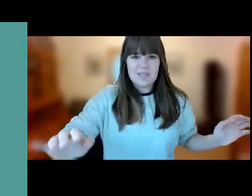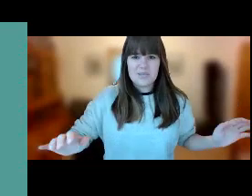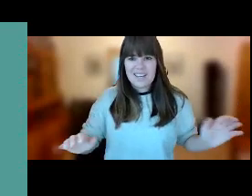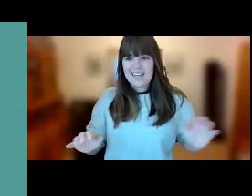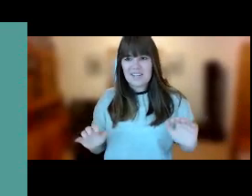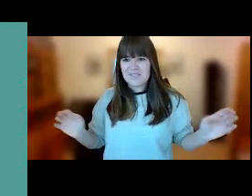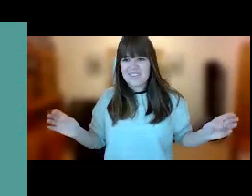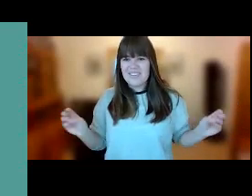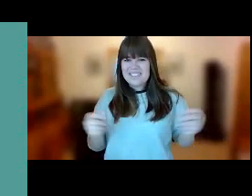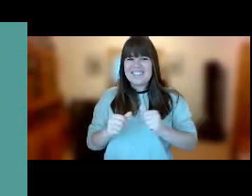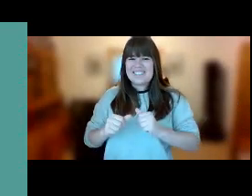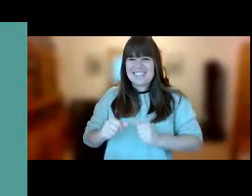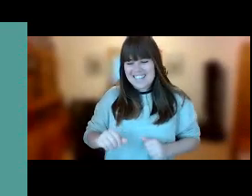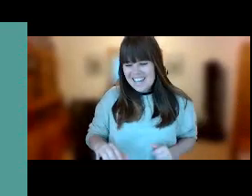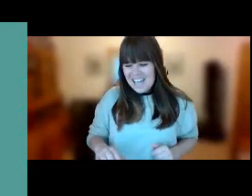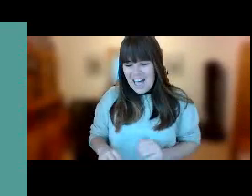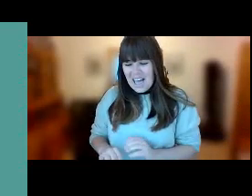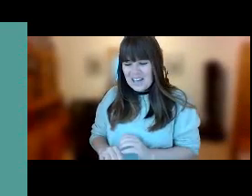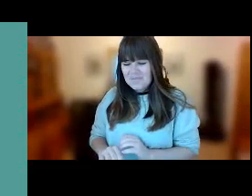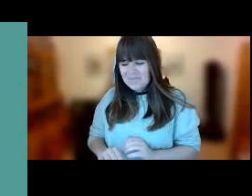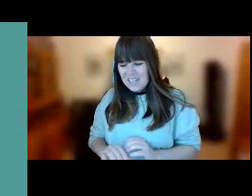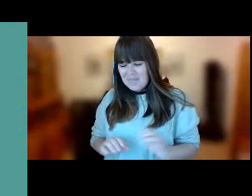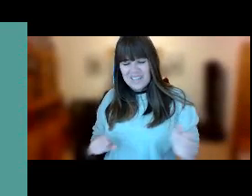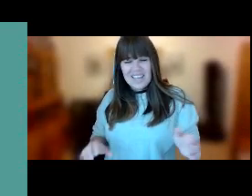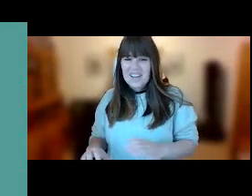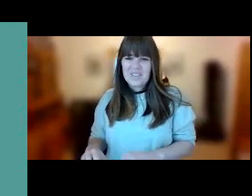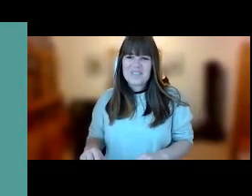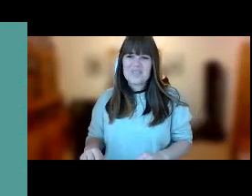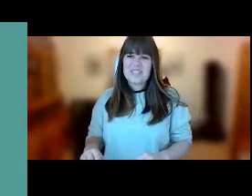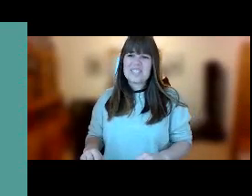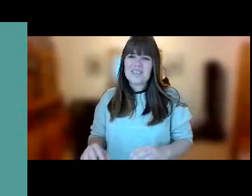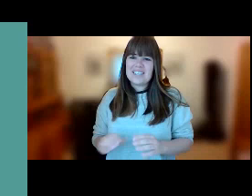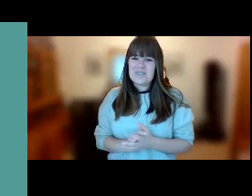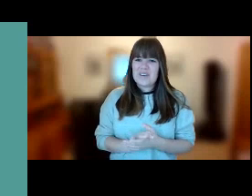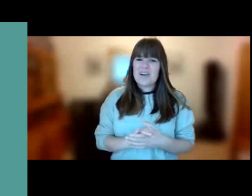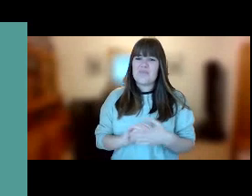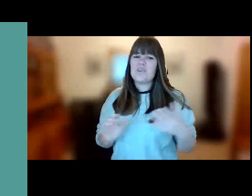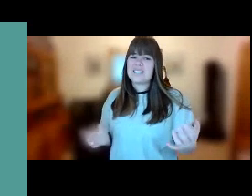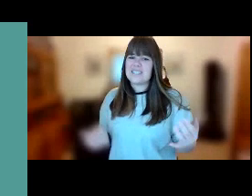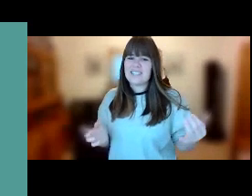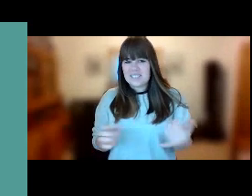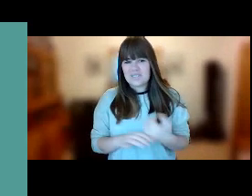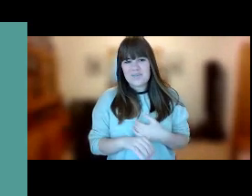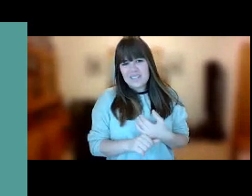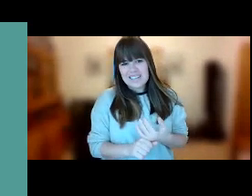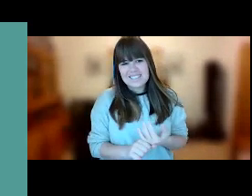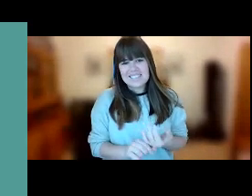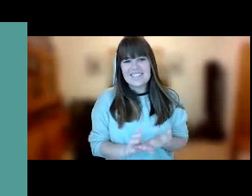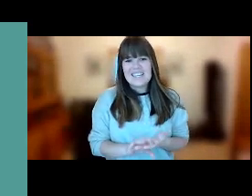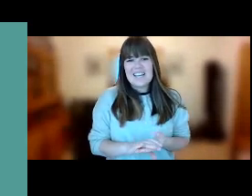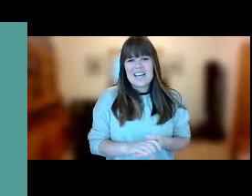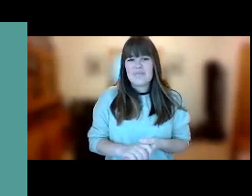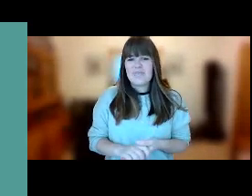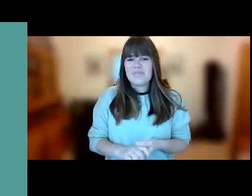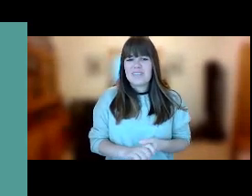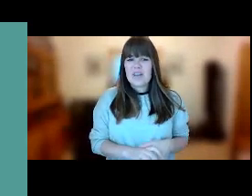I think I'm a little bit earlier too quickly. But yeah, obviously we've just covered a little bit around what is inclusive